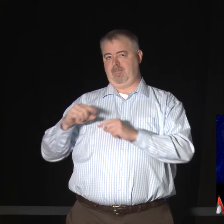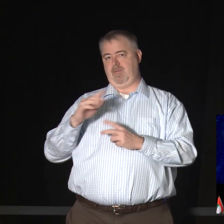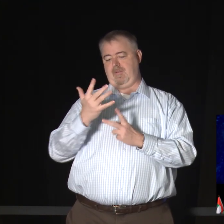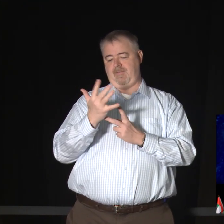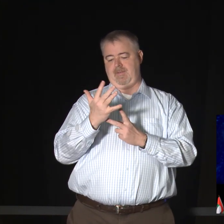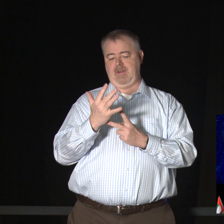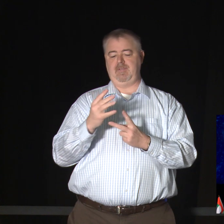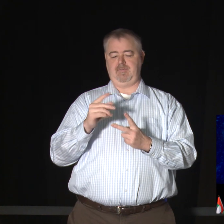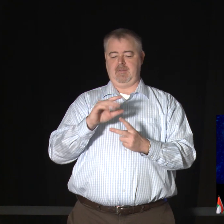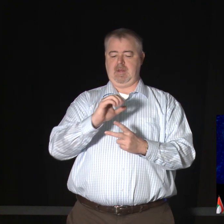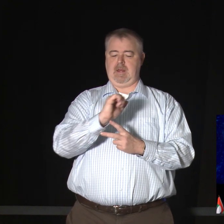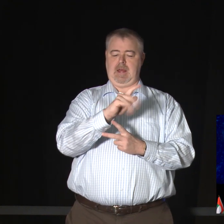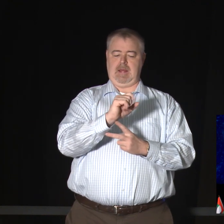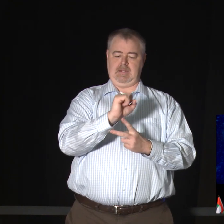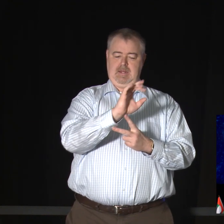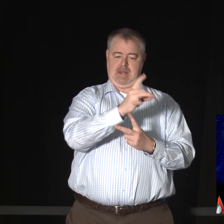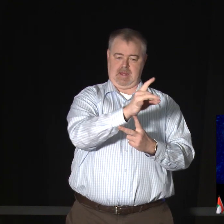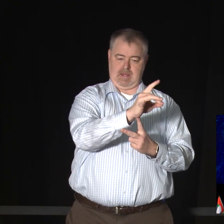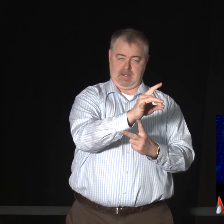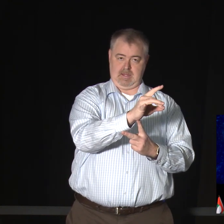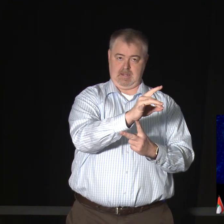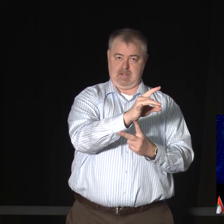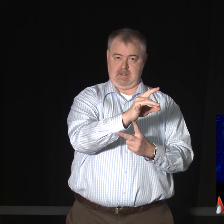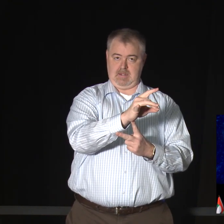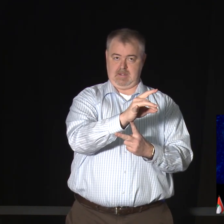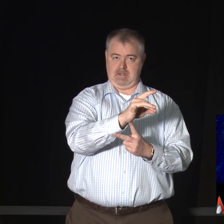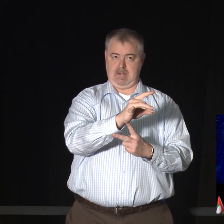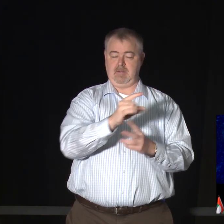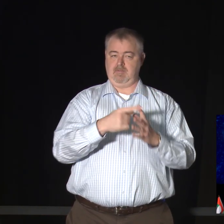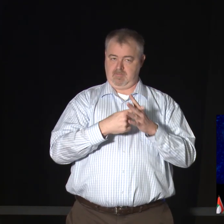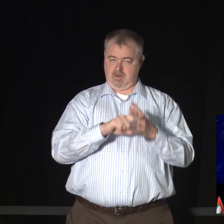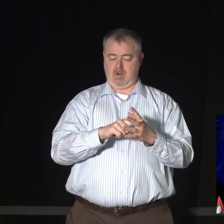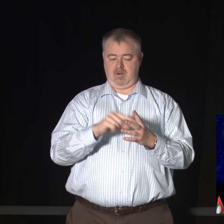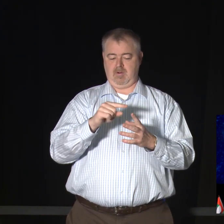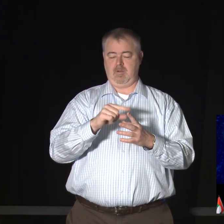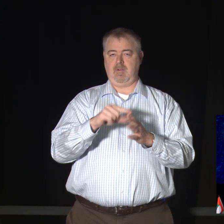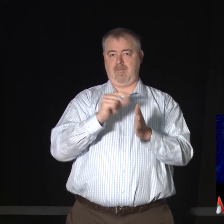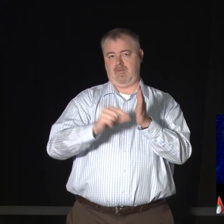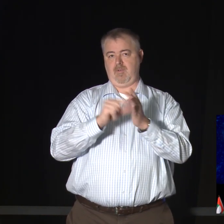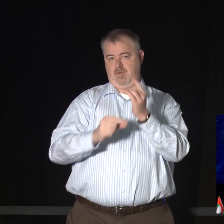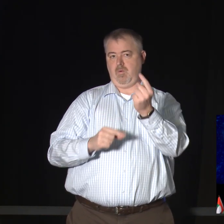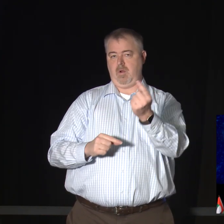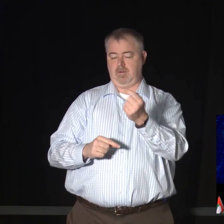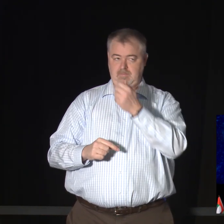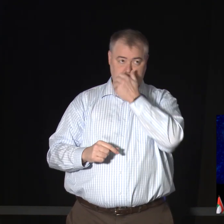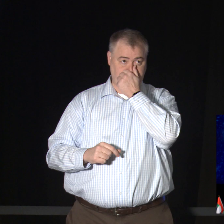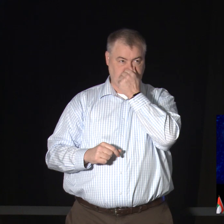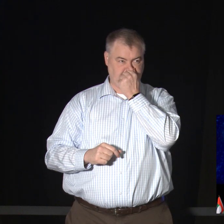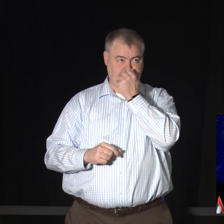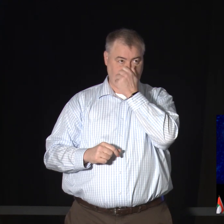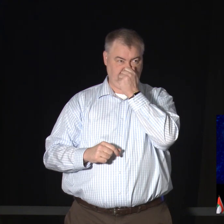chapter 5. Acts chapter 8, starting in verse 1.